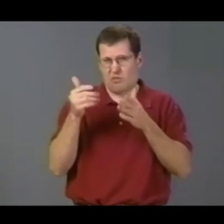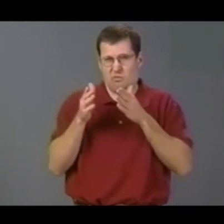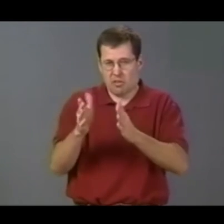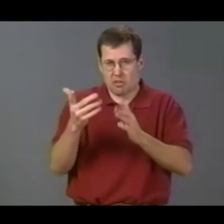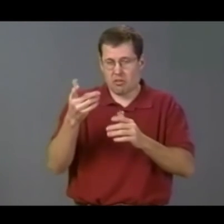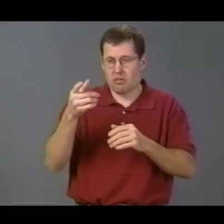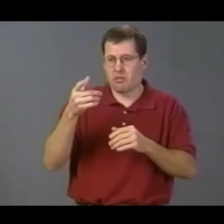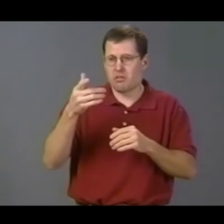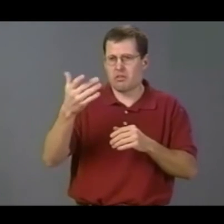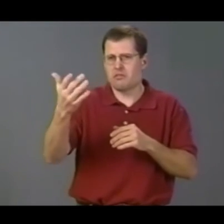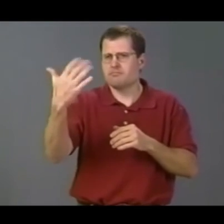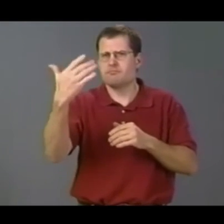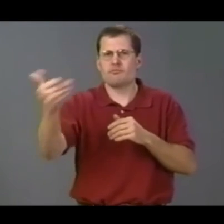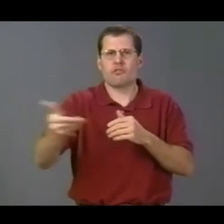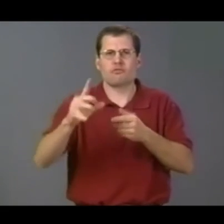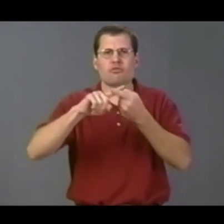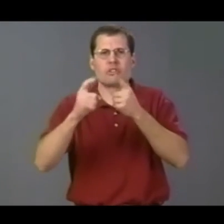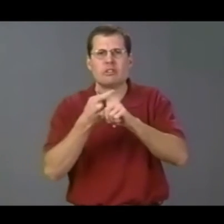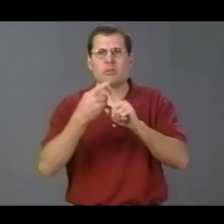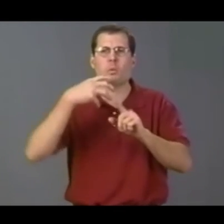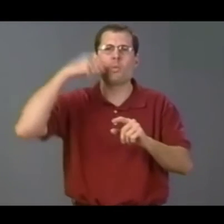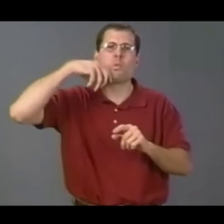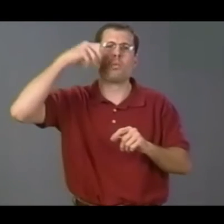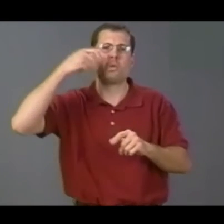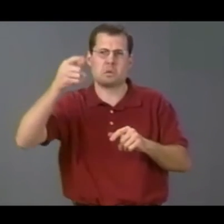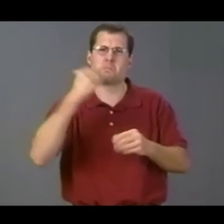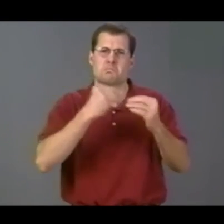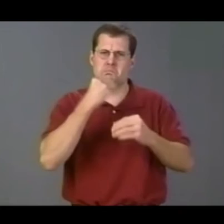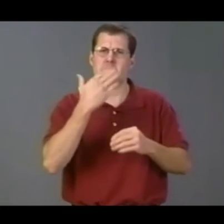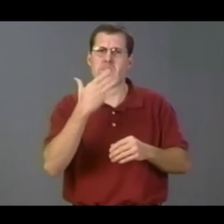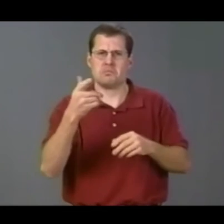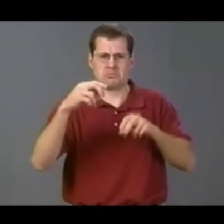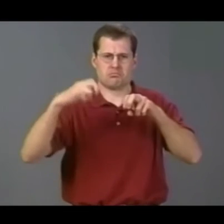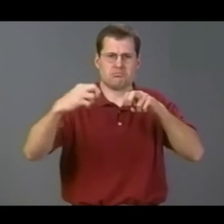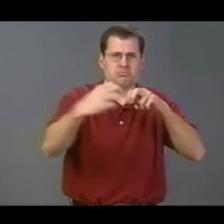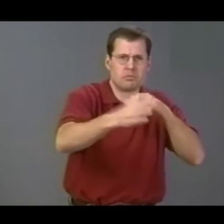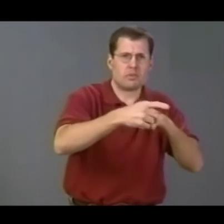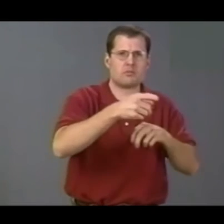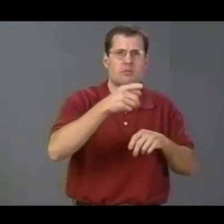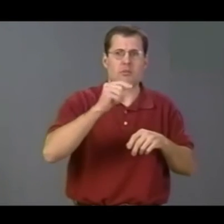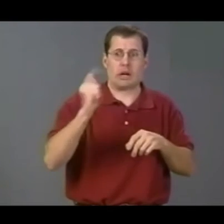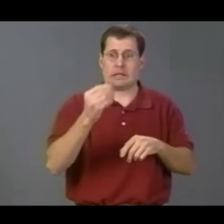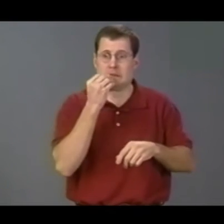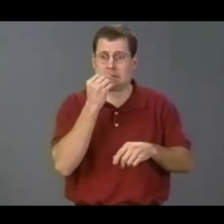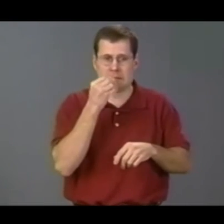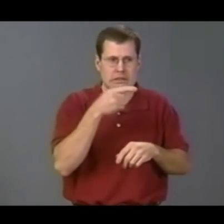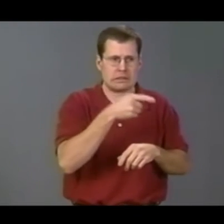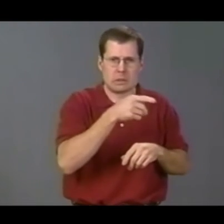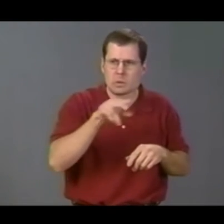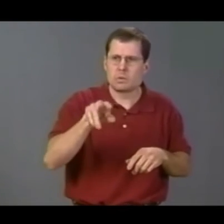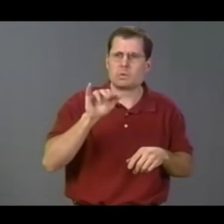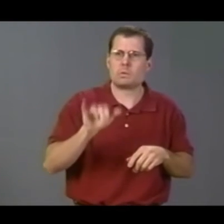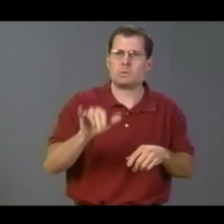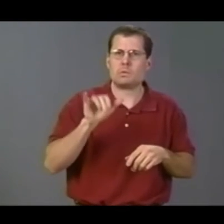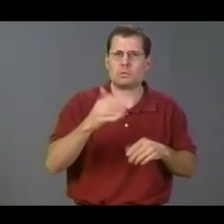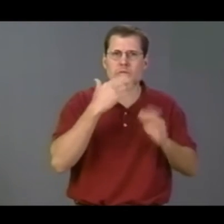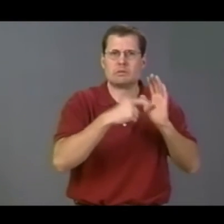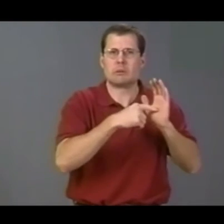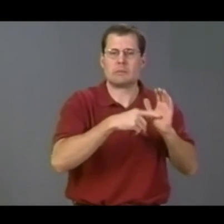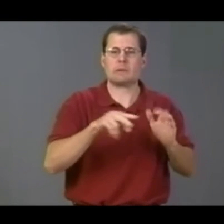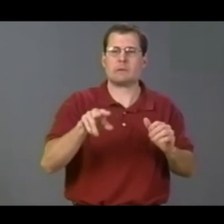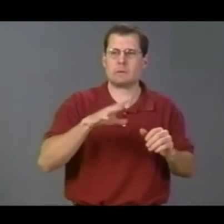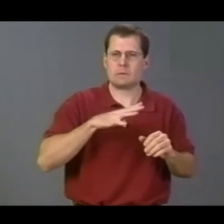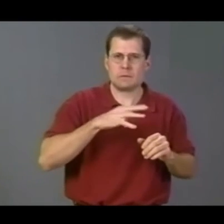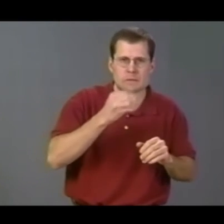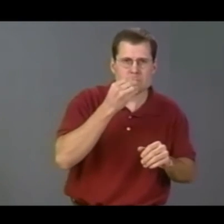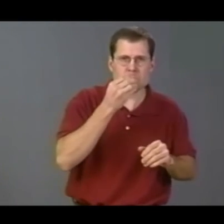do. And you can also ask friends to come over, maybe older friends, because they'll sit around and